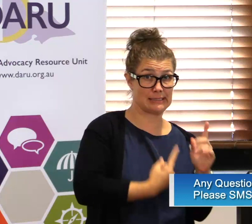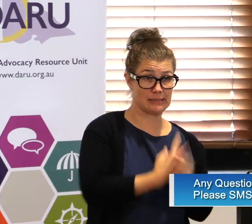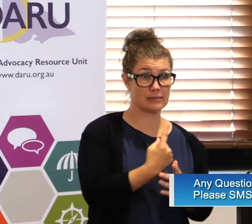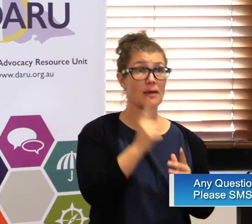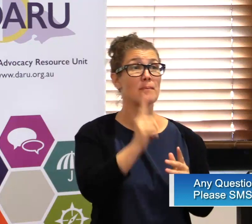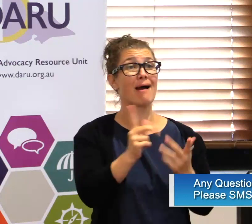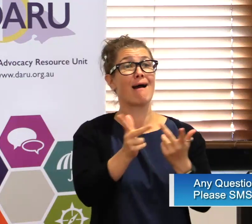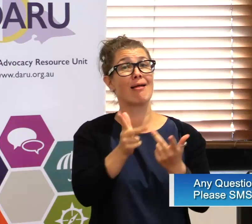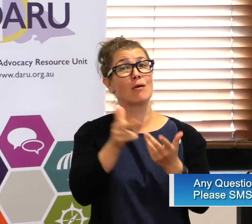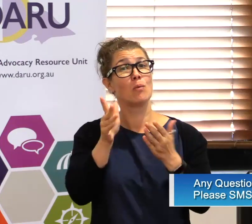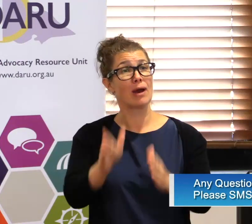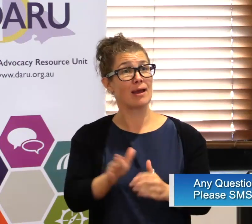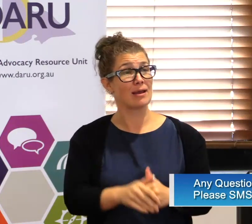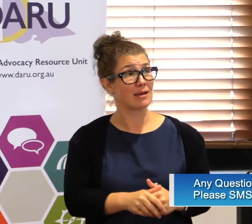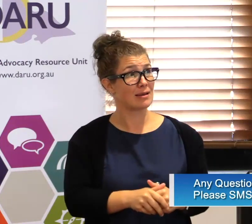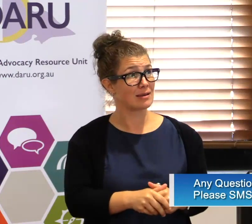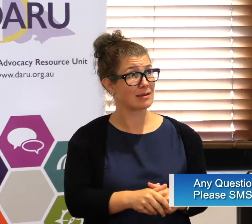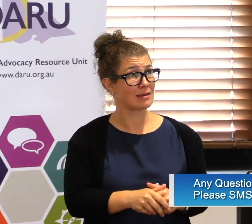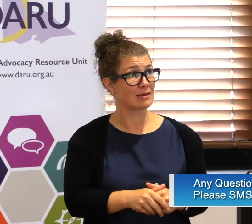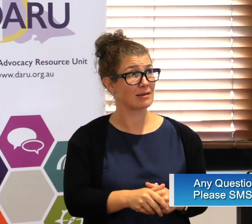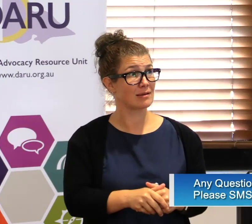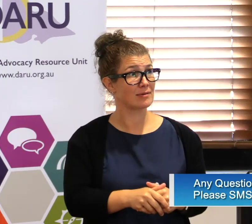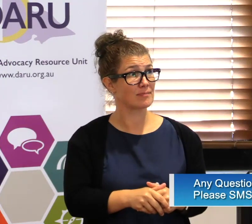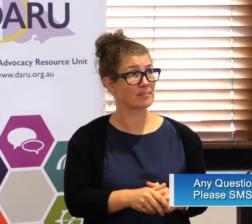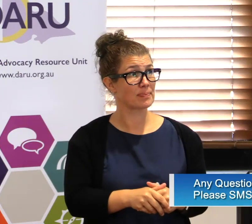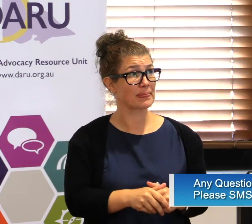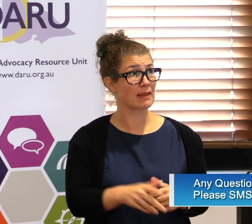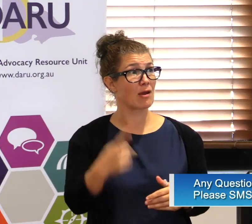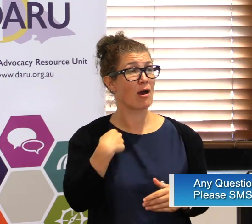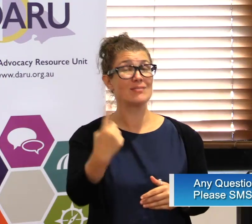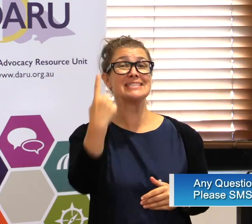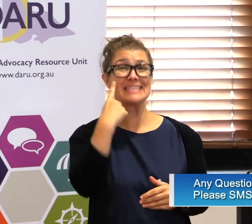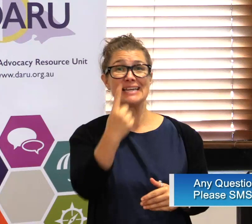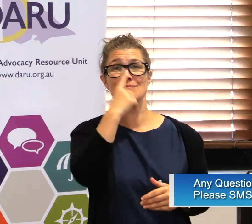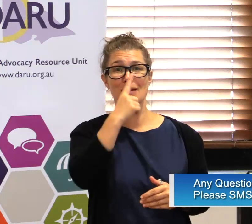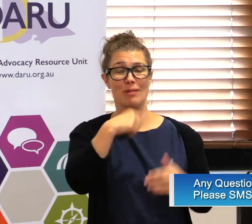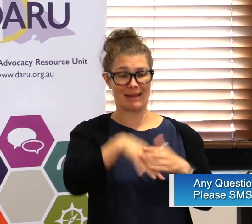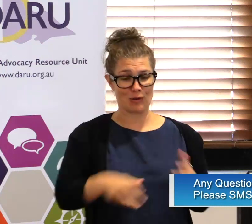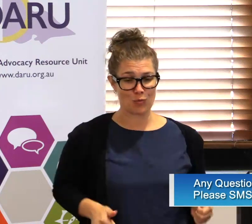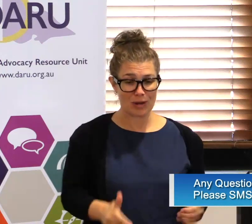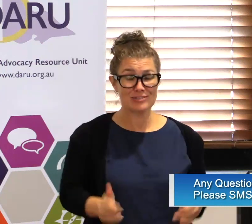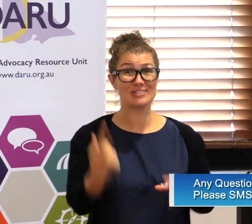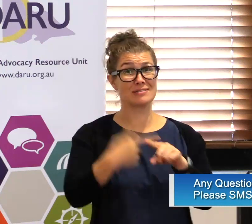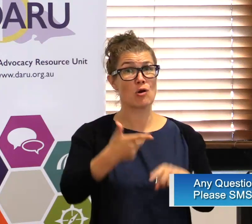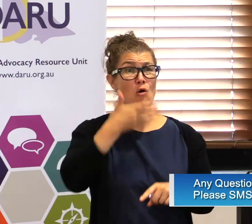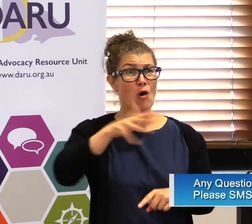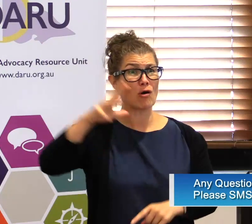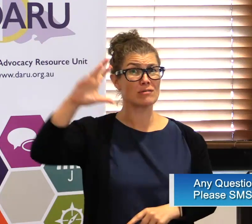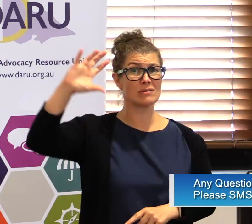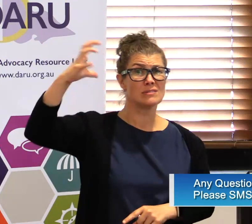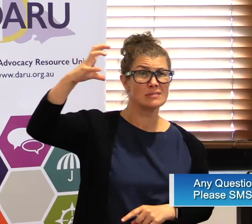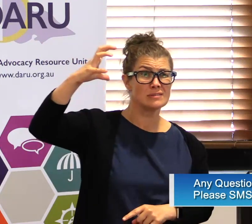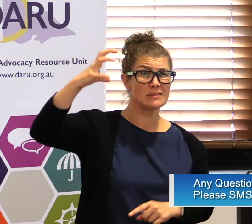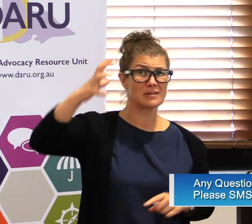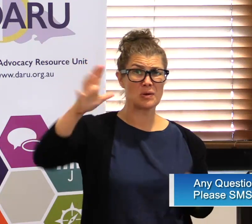I have been to places like Omnipelli, and I've seen people in wheelchairs and in hot weather, which is quite rampant up